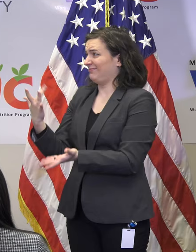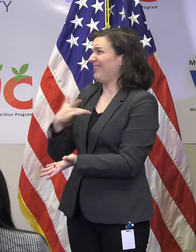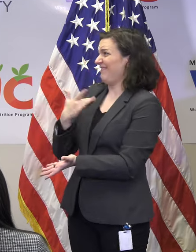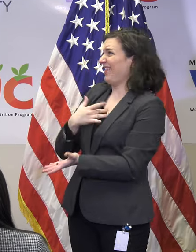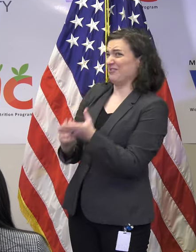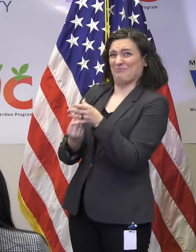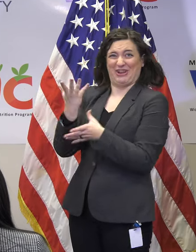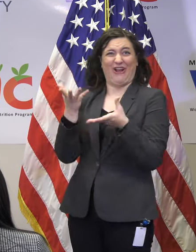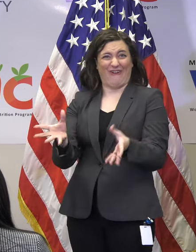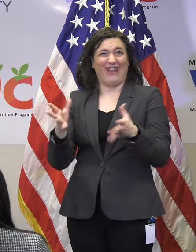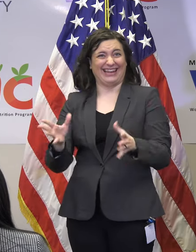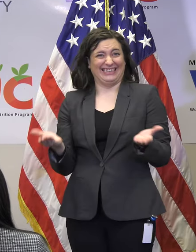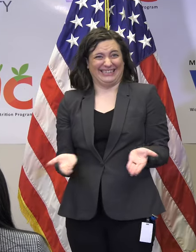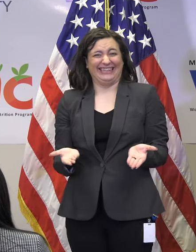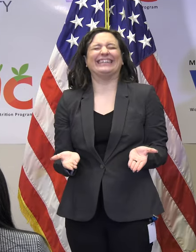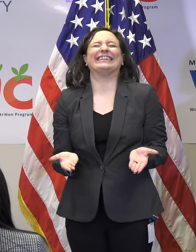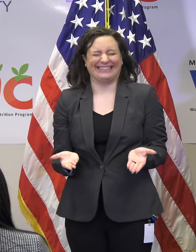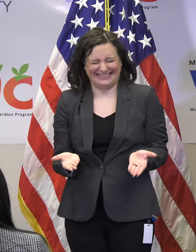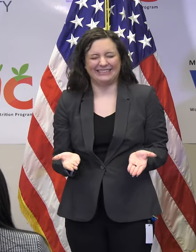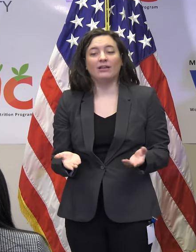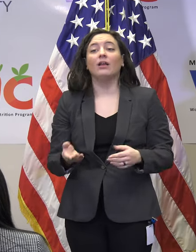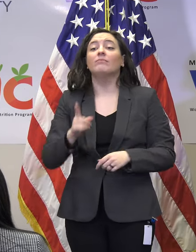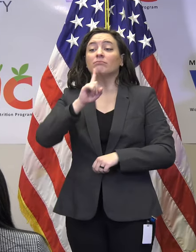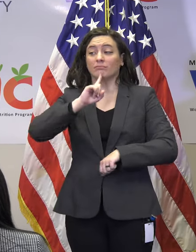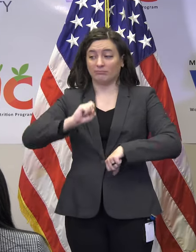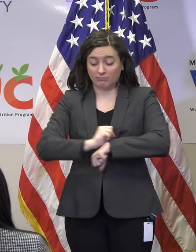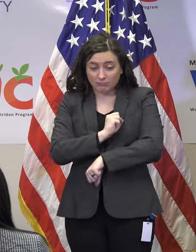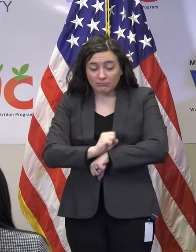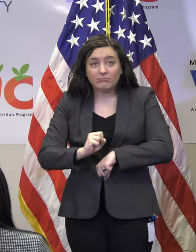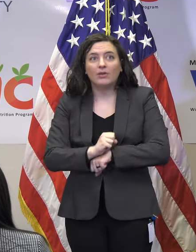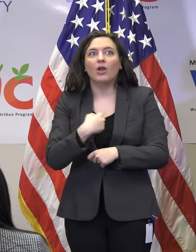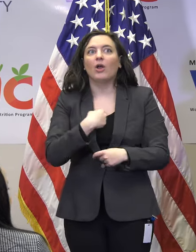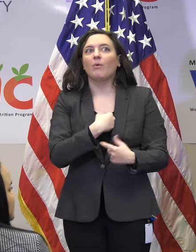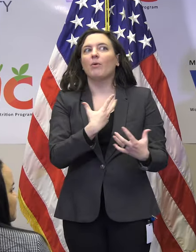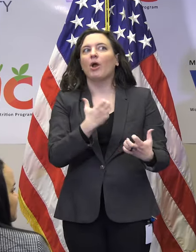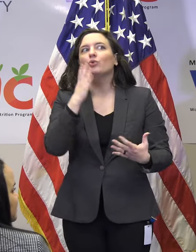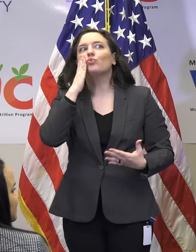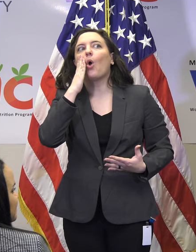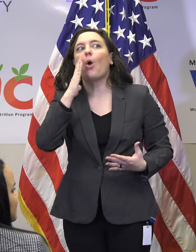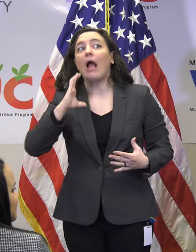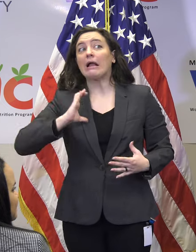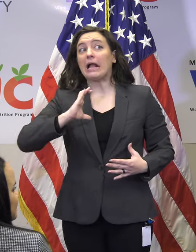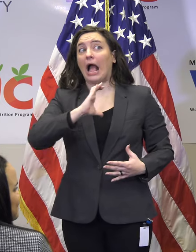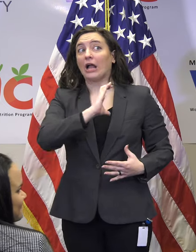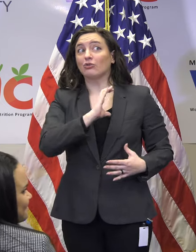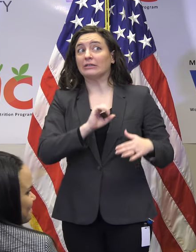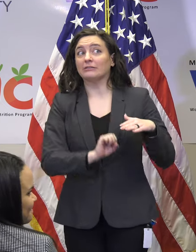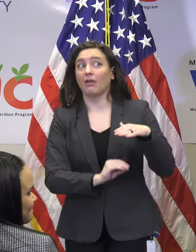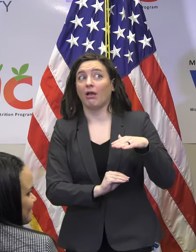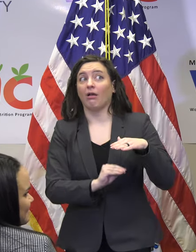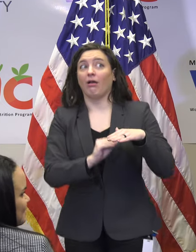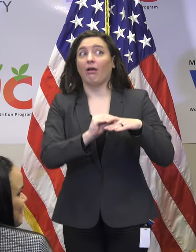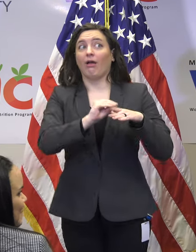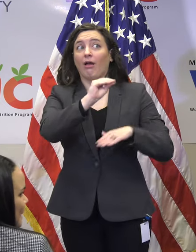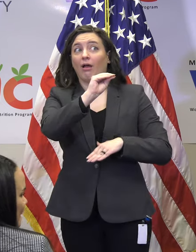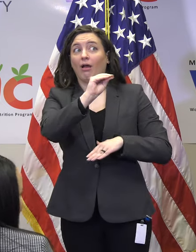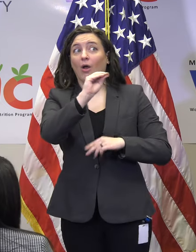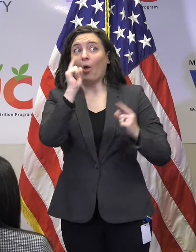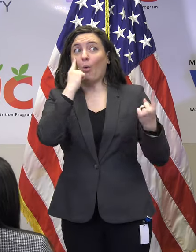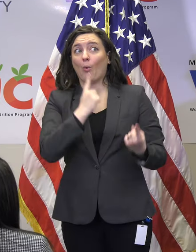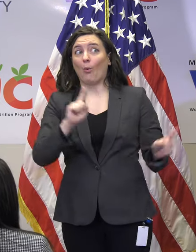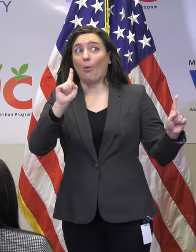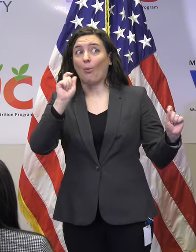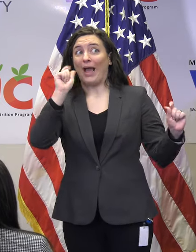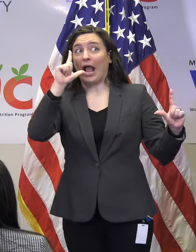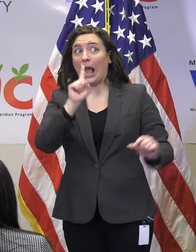But what we're all actually eagerly waiting to see is if Congress comes out and wakes up and decides to fund our WIC